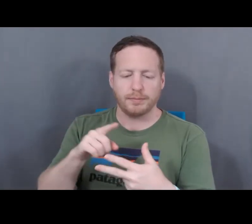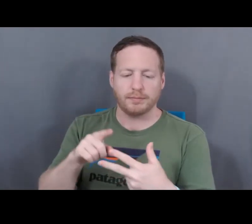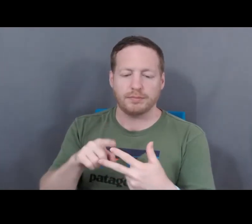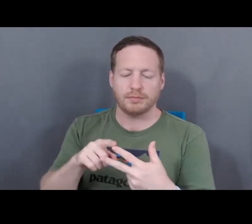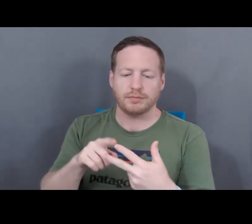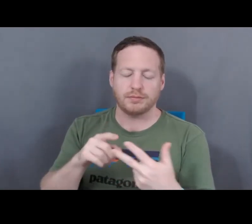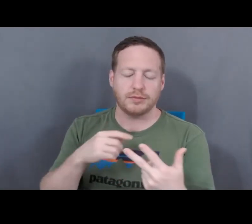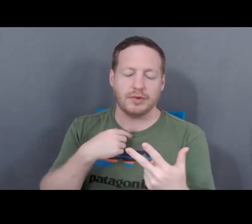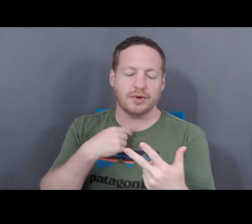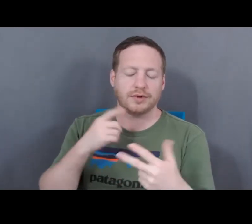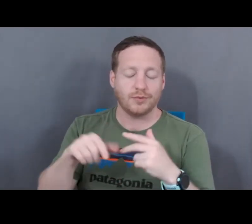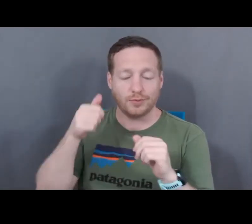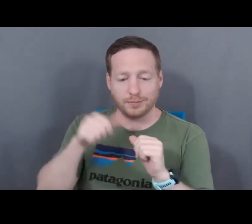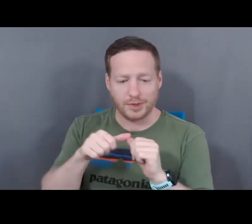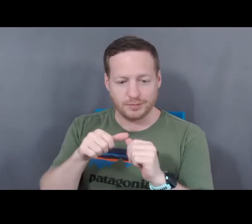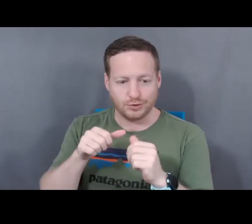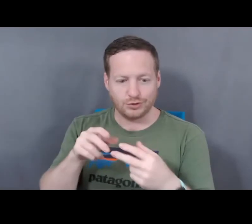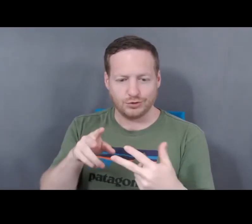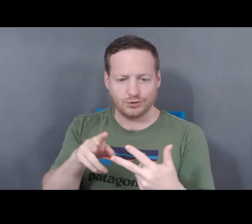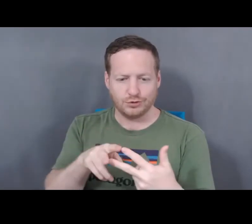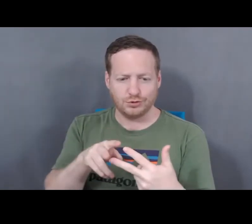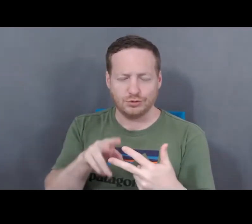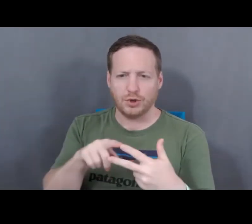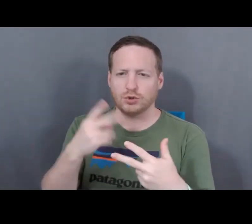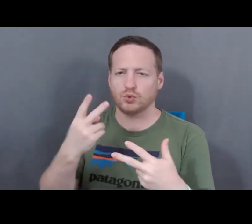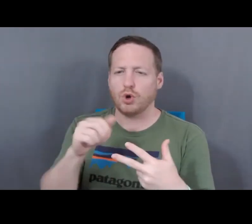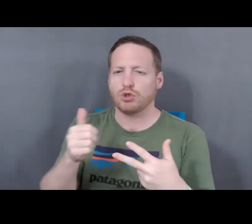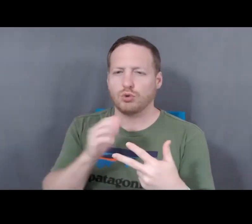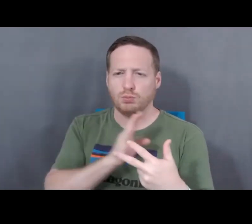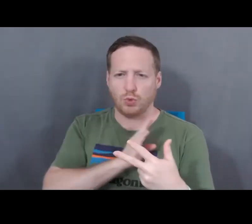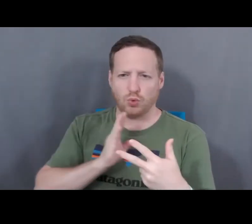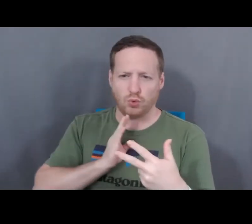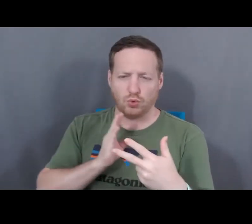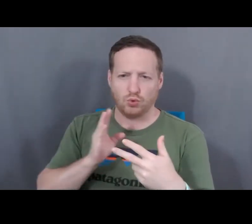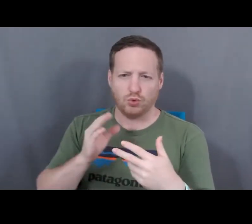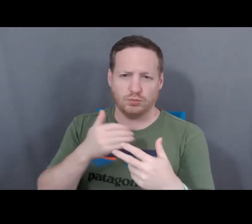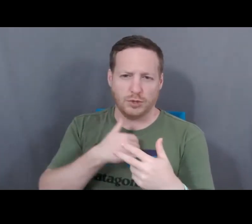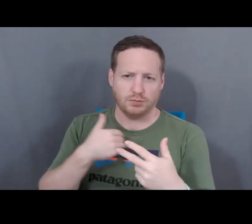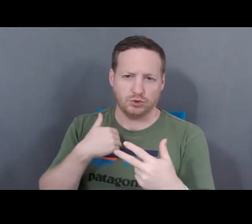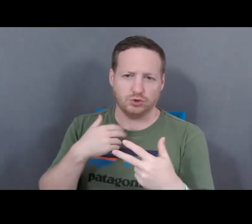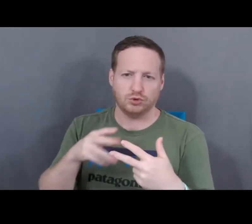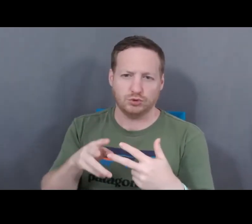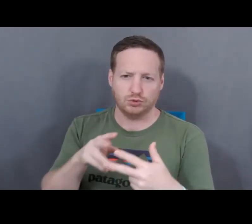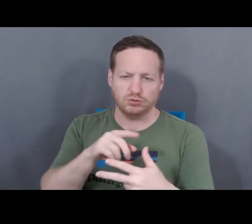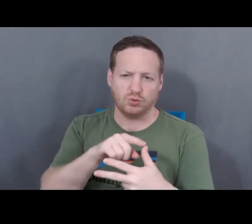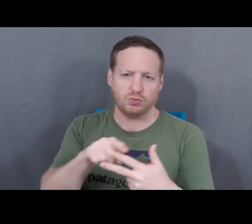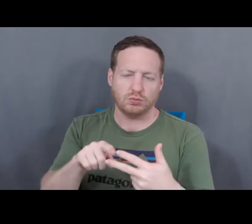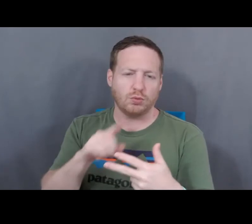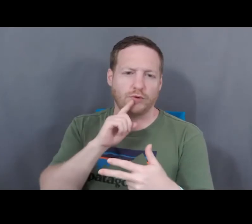Webb, and now I can't remember, I think 2 other board members,